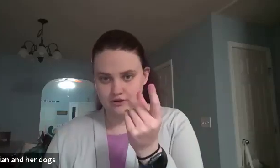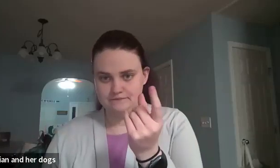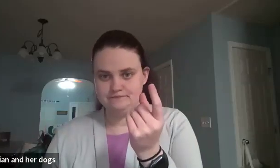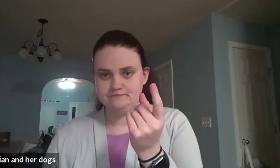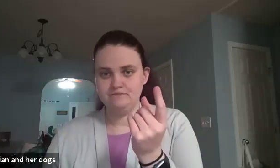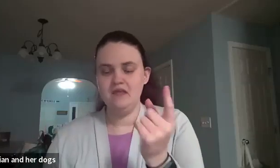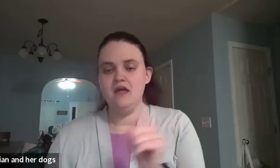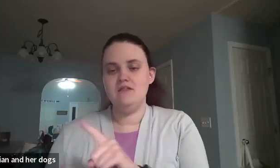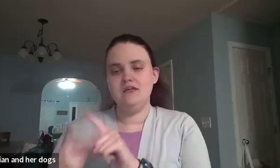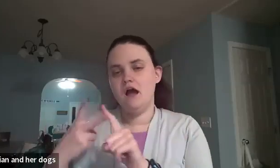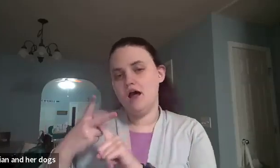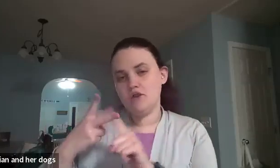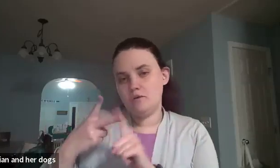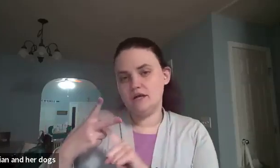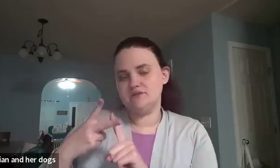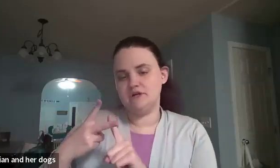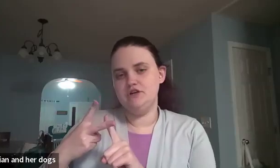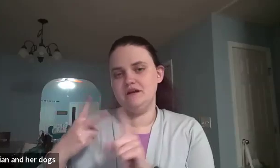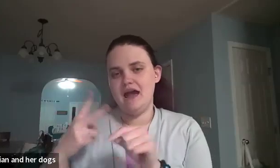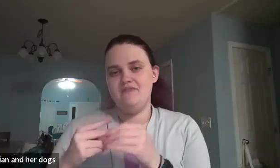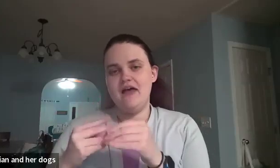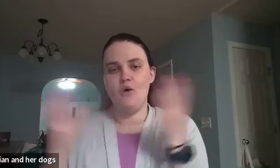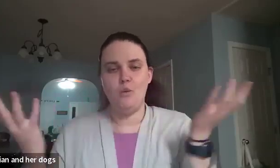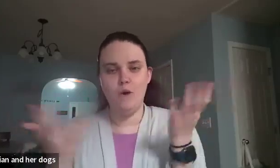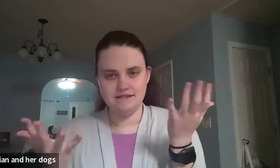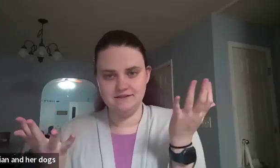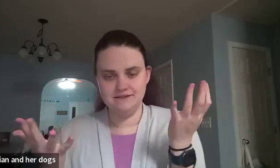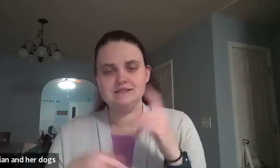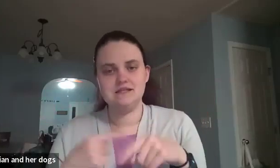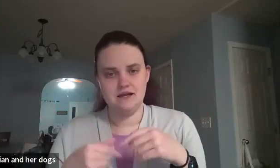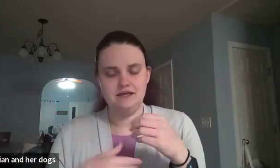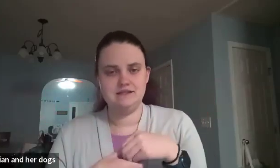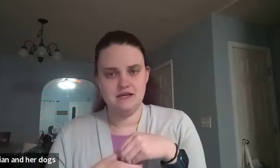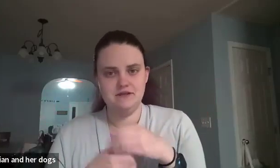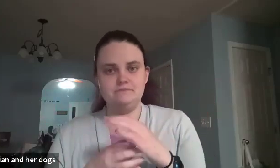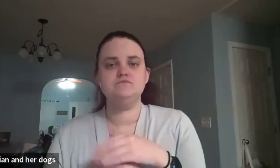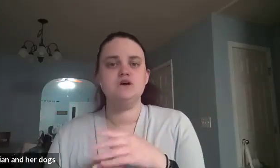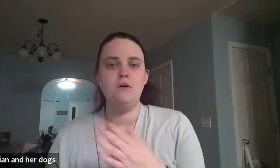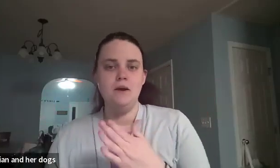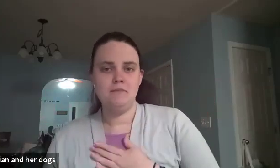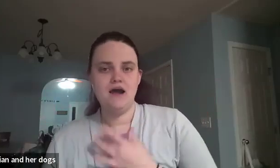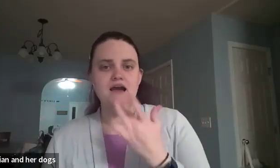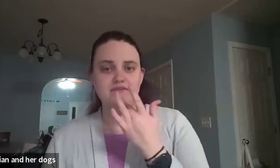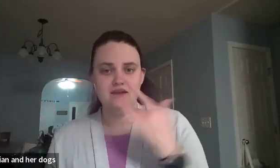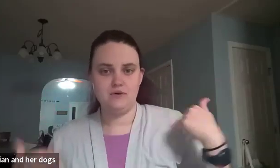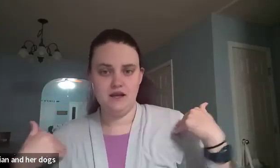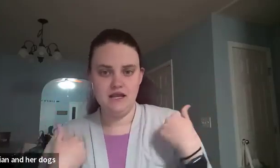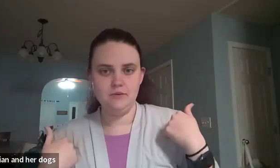dog. The other one is where you can add that what sign inside of it. So my favorite